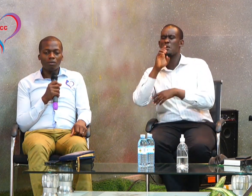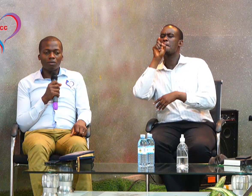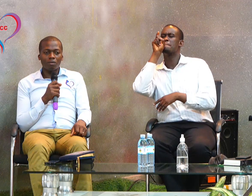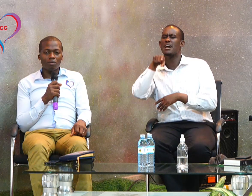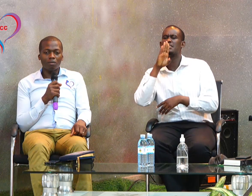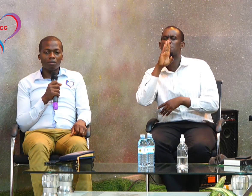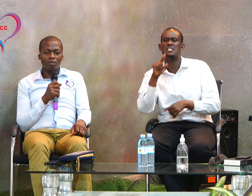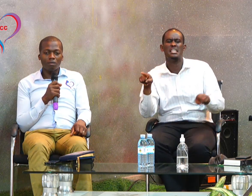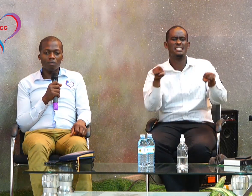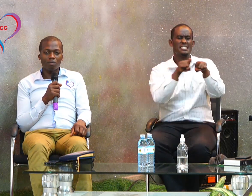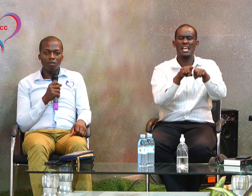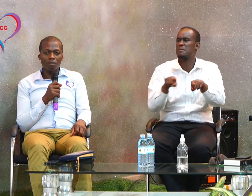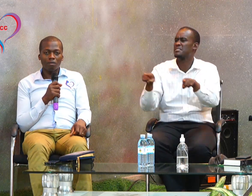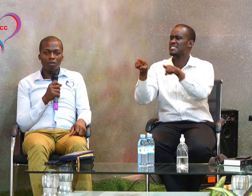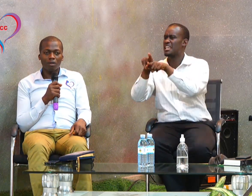It